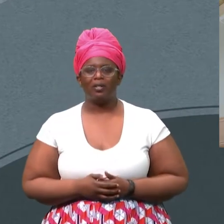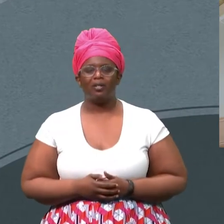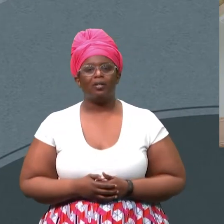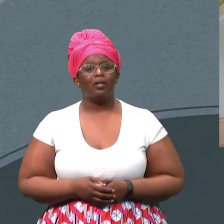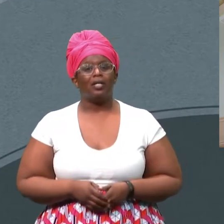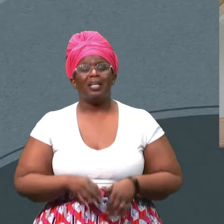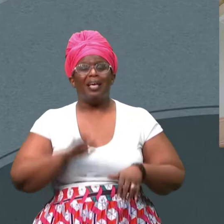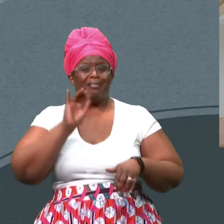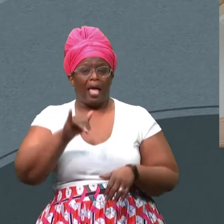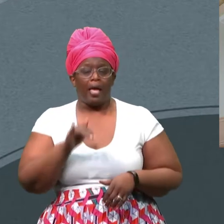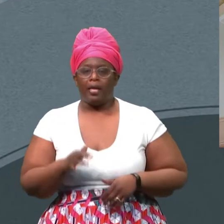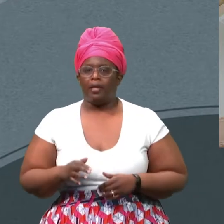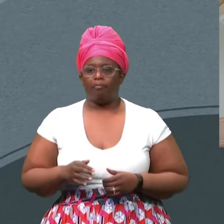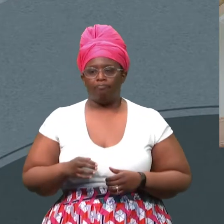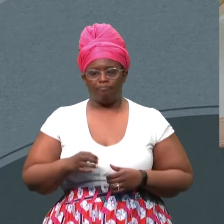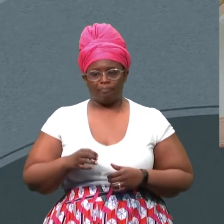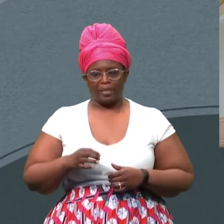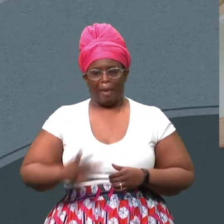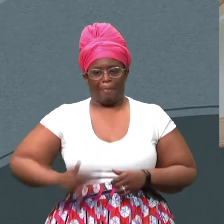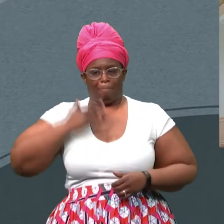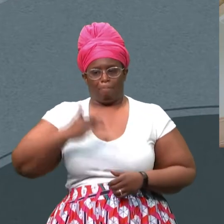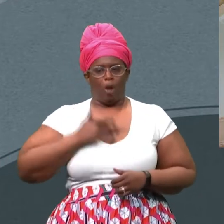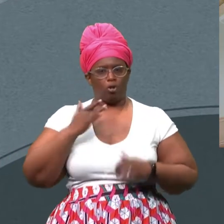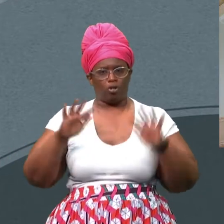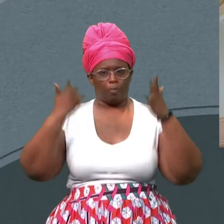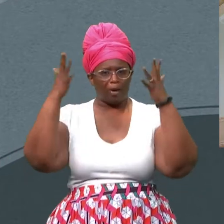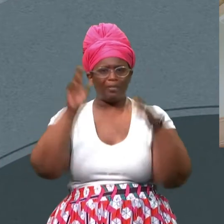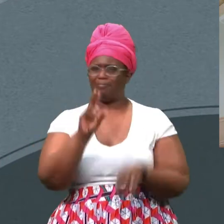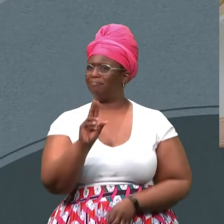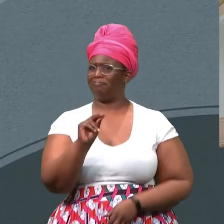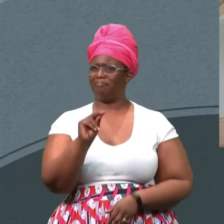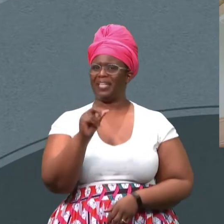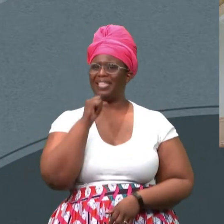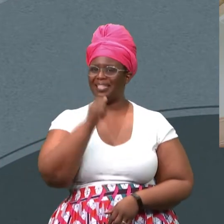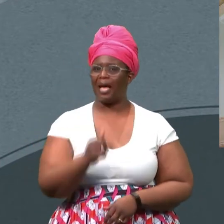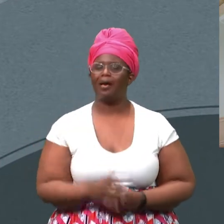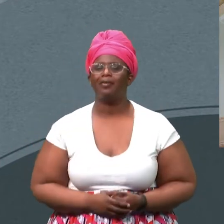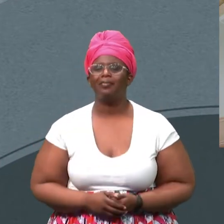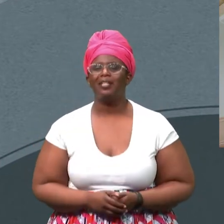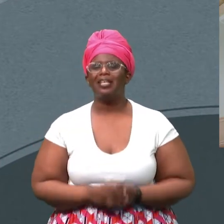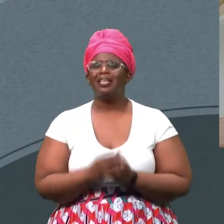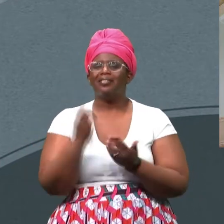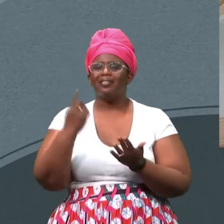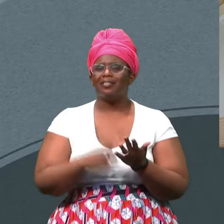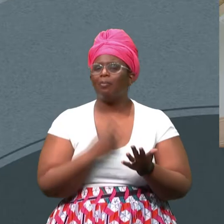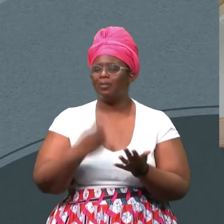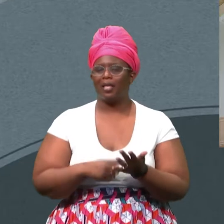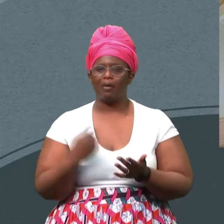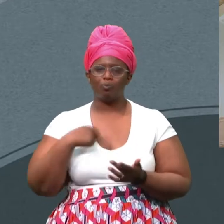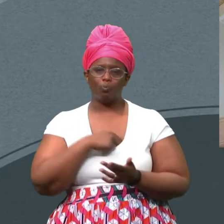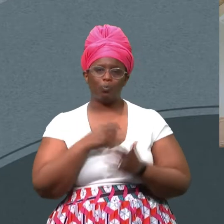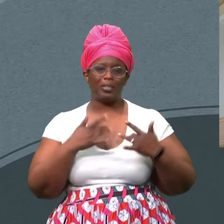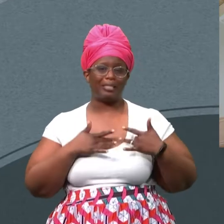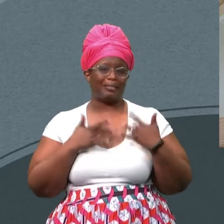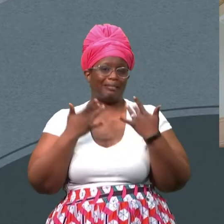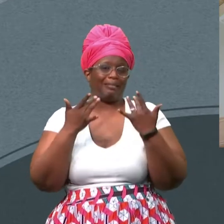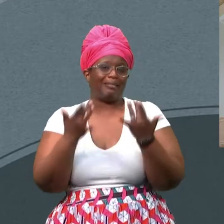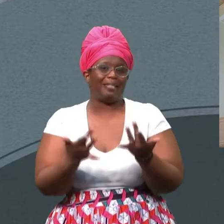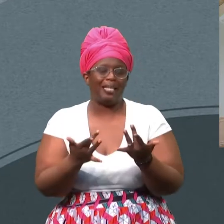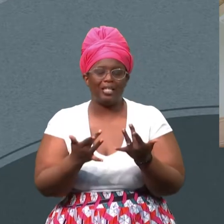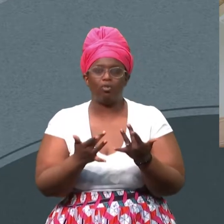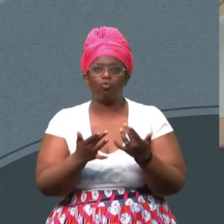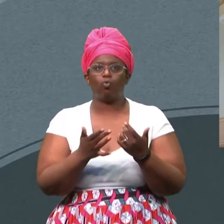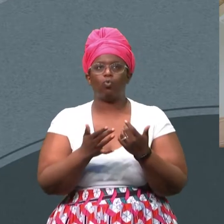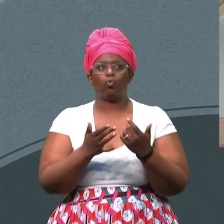emotional praise, because I know that's what you're thinking. Well, Pastor, you know, sometimes we have a tendency to treat